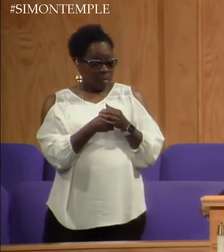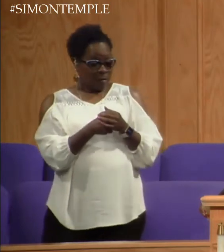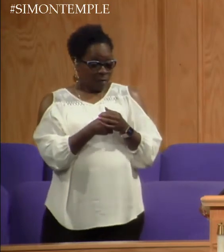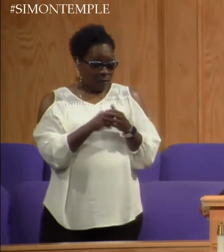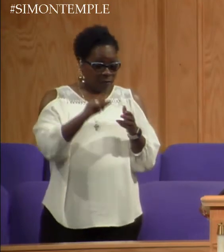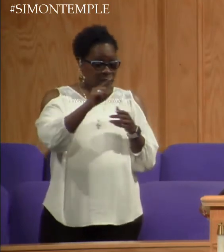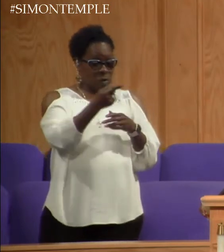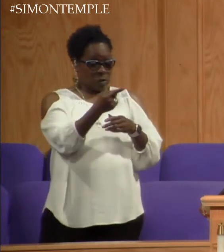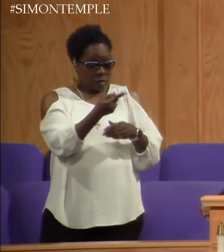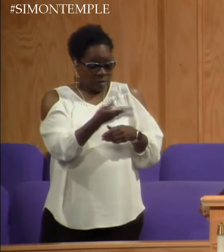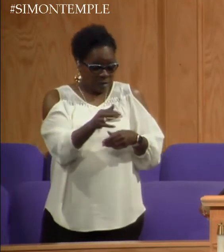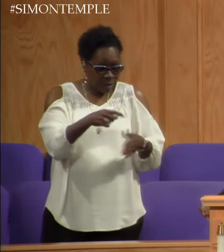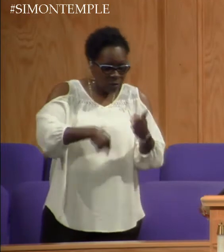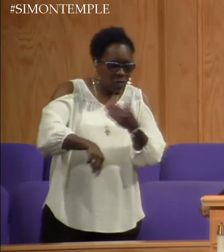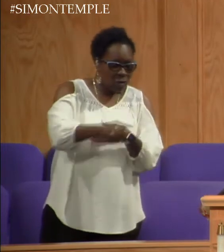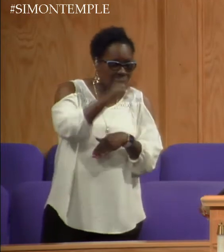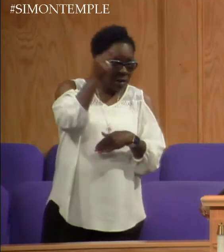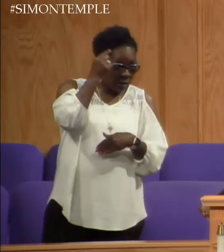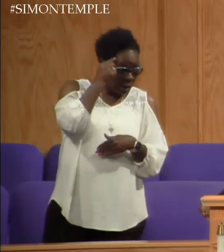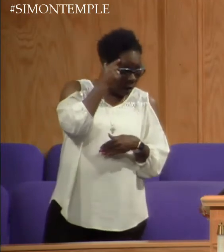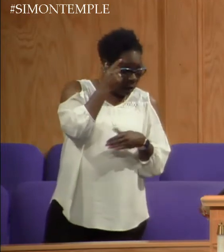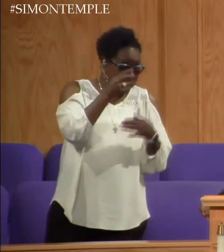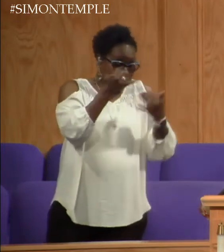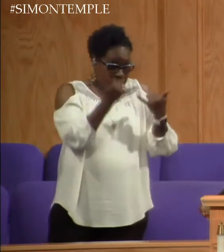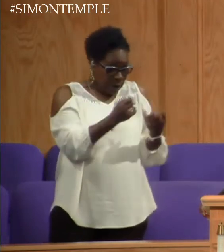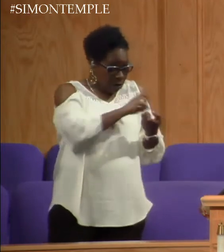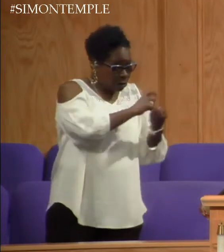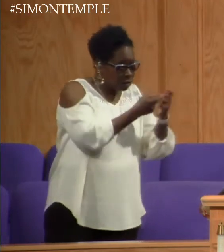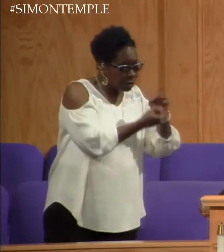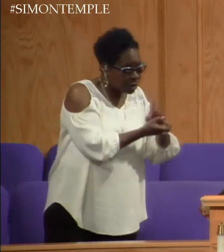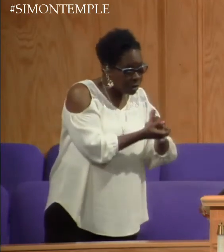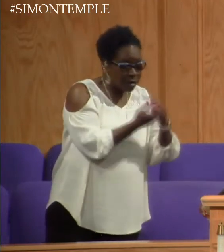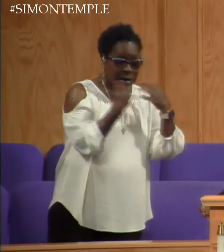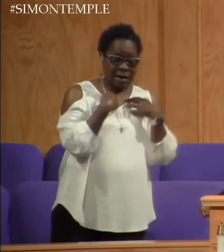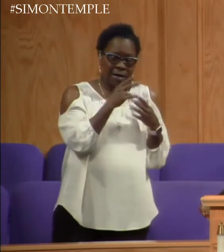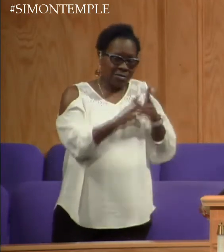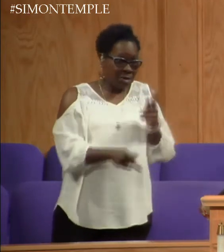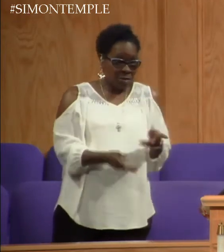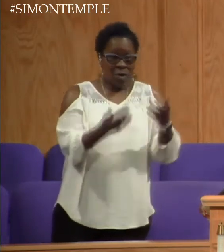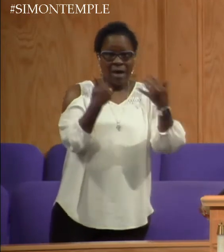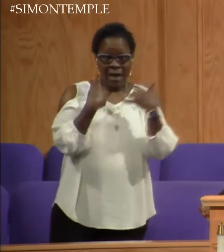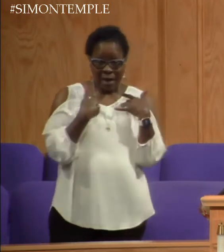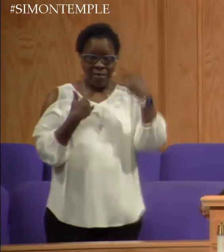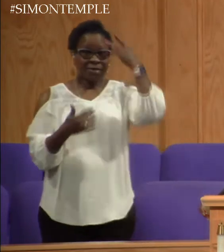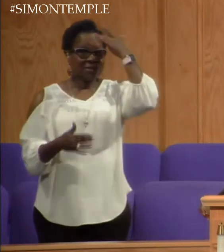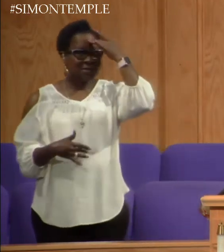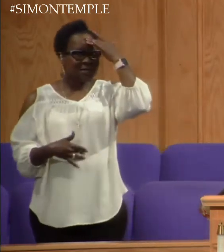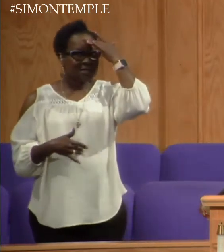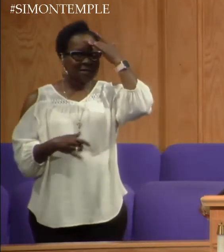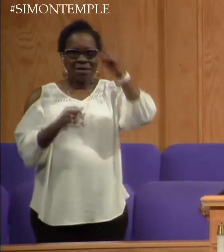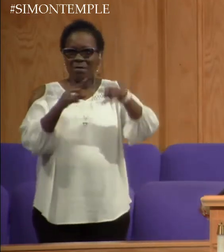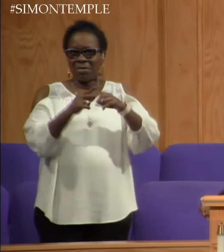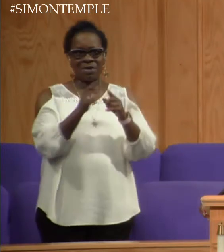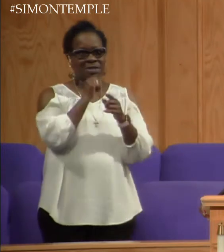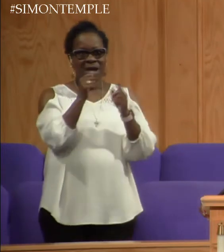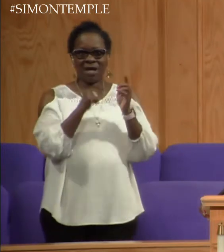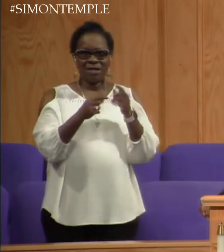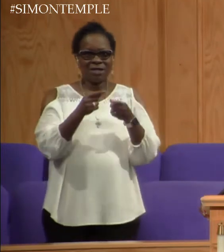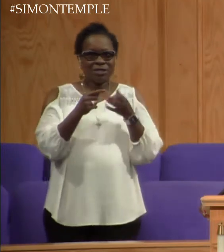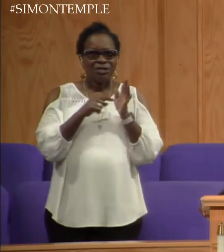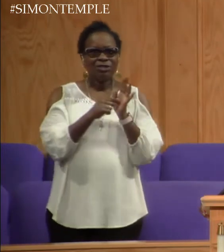changed. We have people carrying the virus without any symptoms. Nobody is